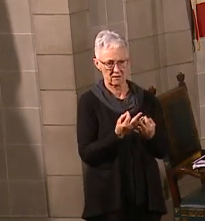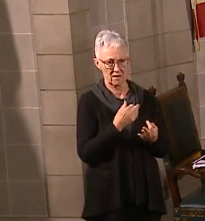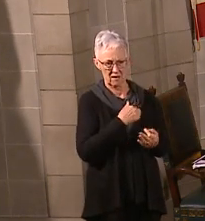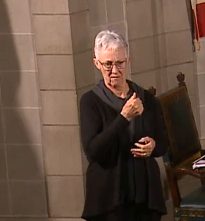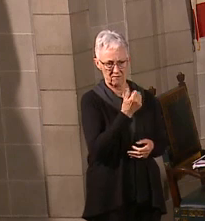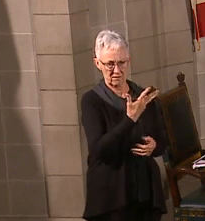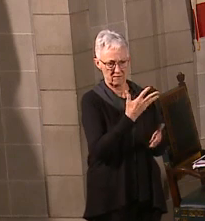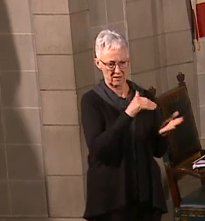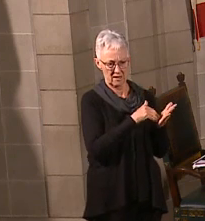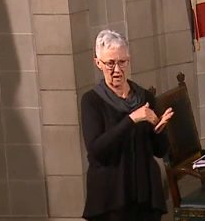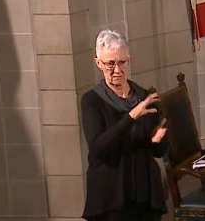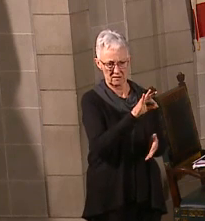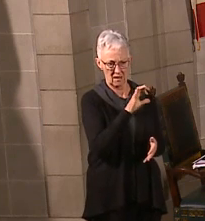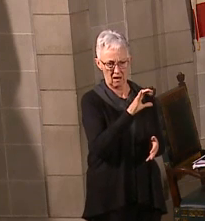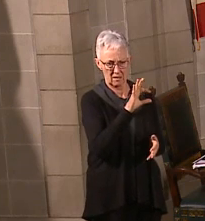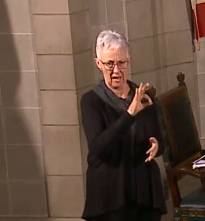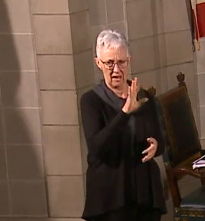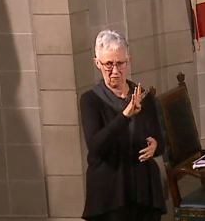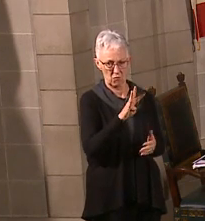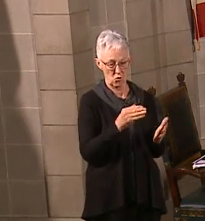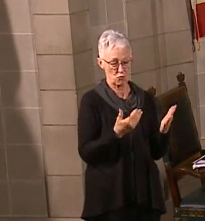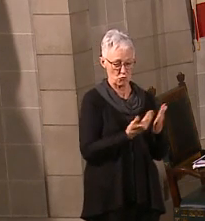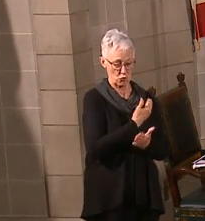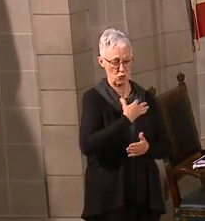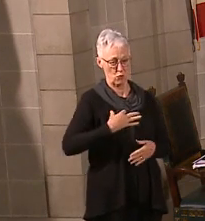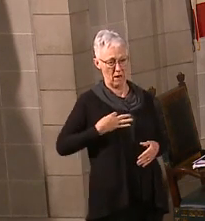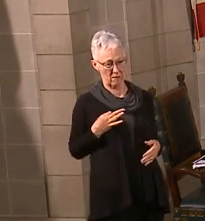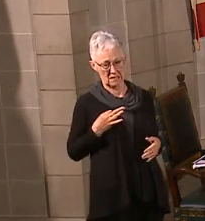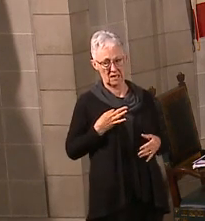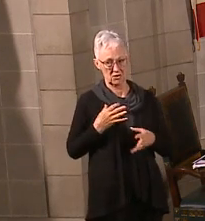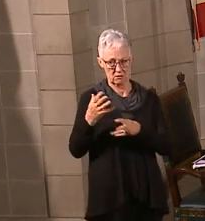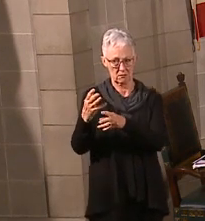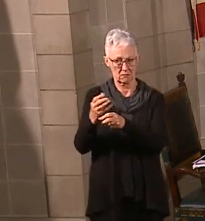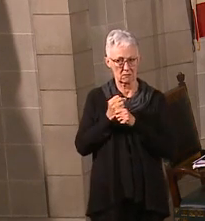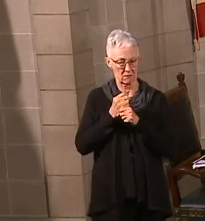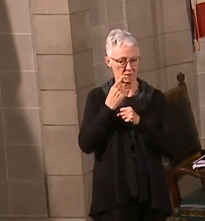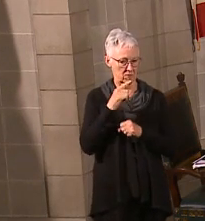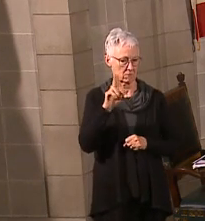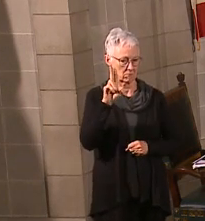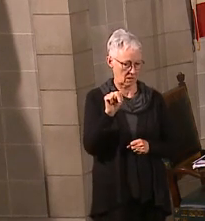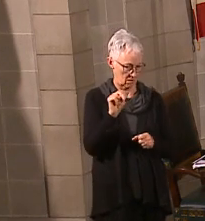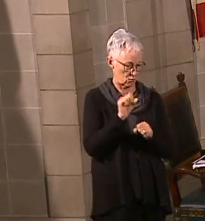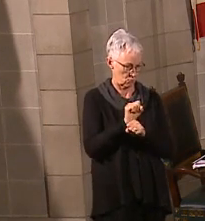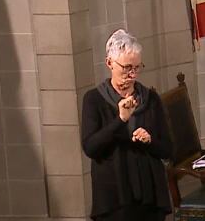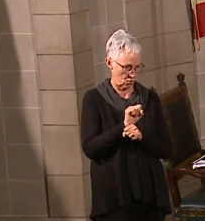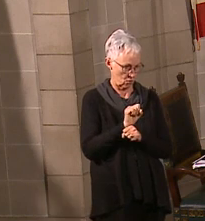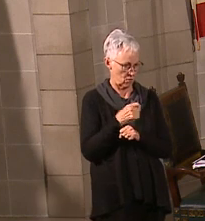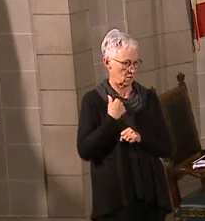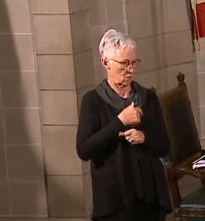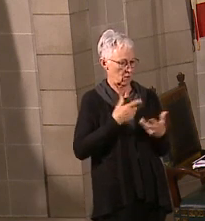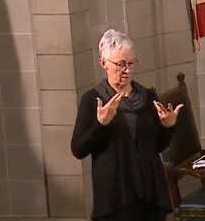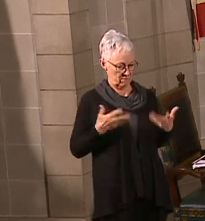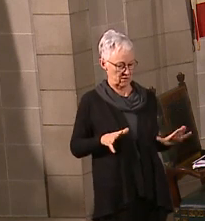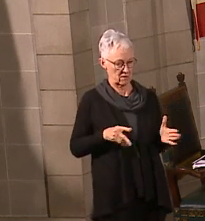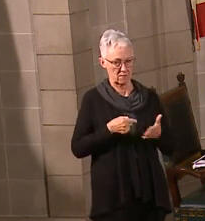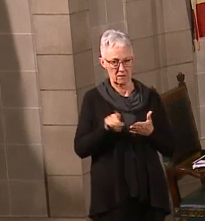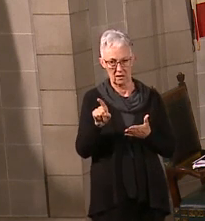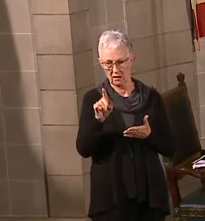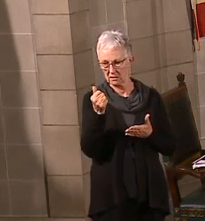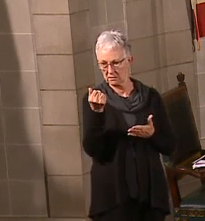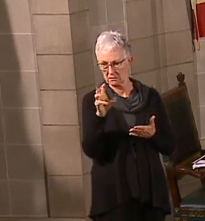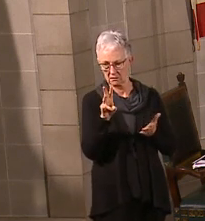15,994 new applications for unemployment this past week. We've paid out over $16 million since Sunday to